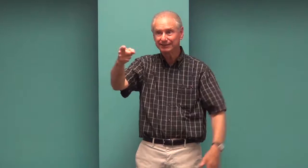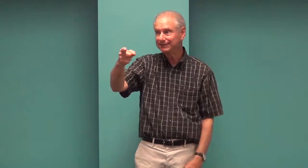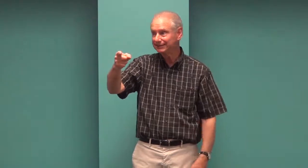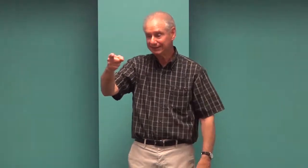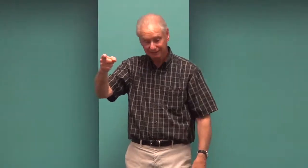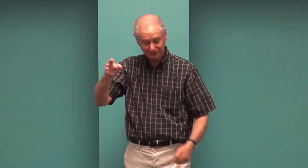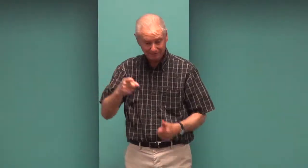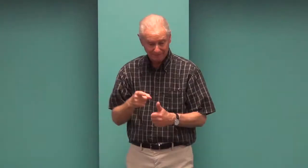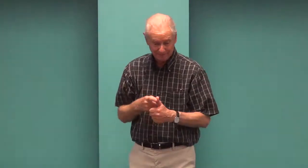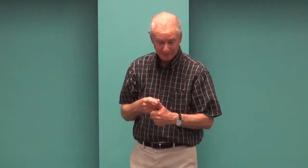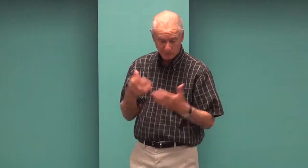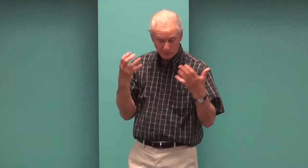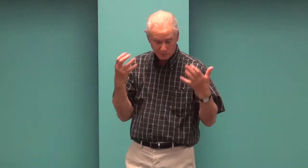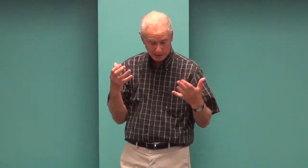He dreams big.